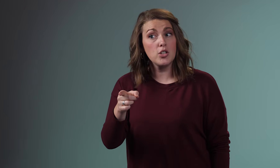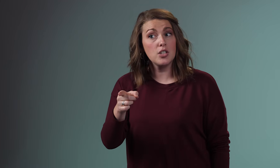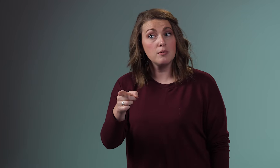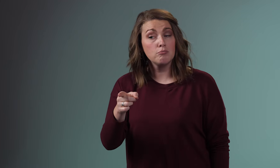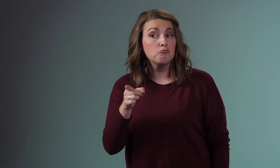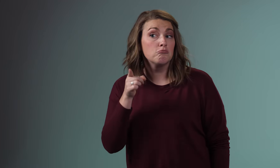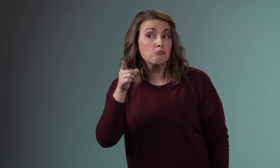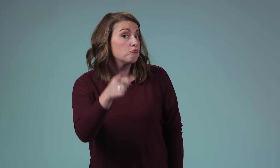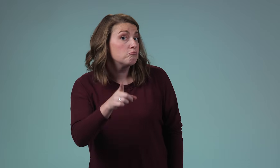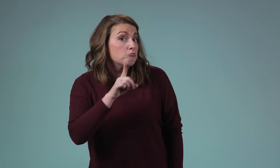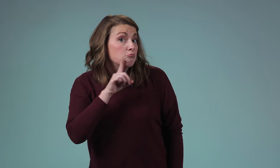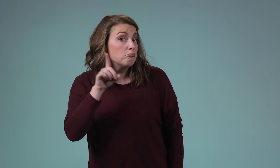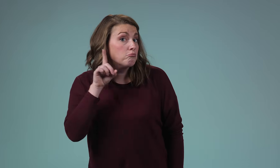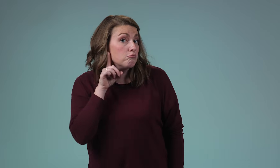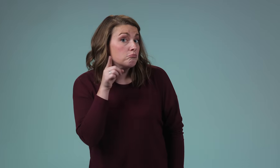question.